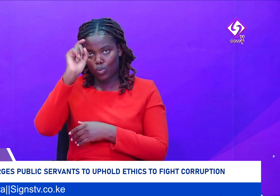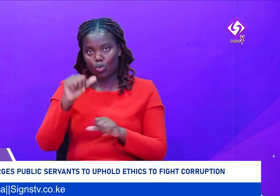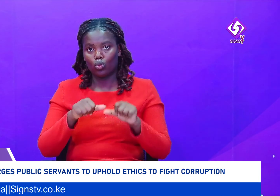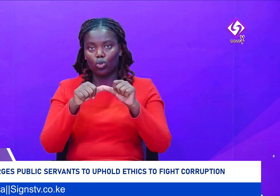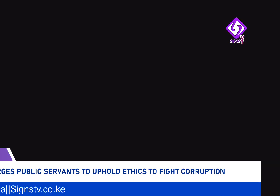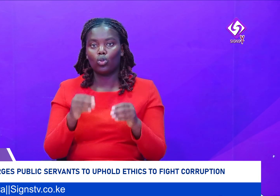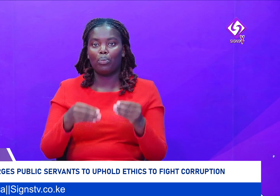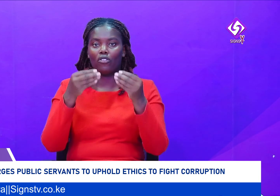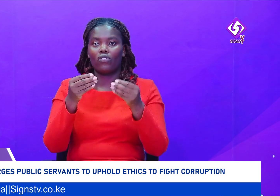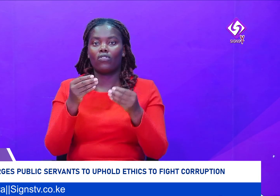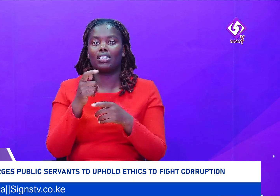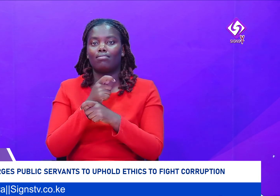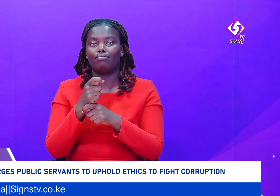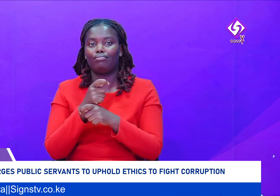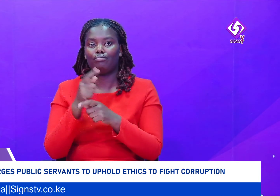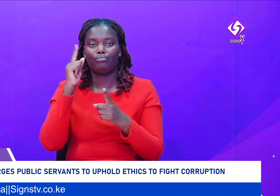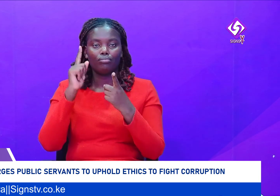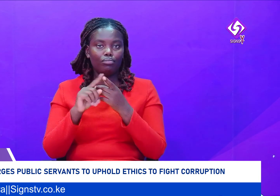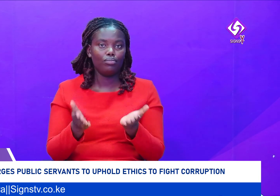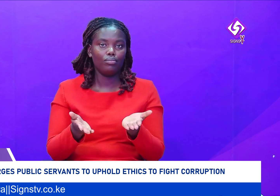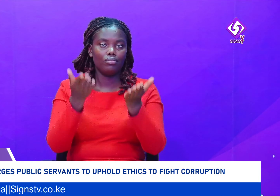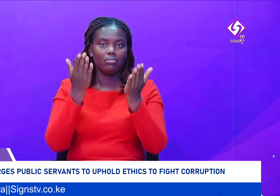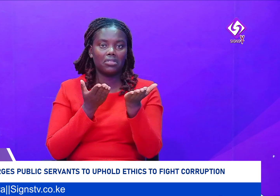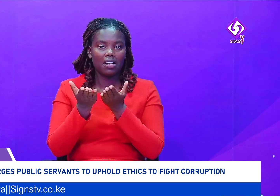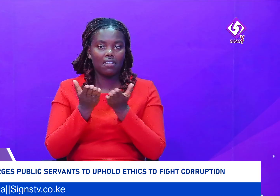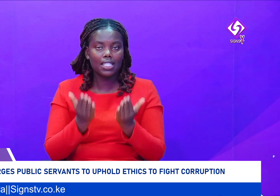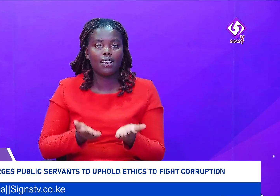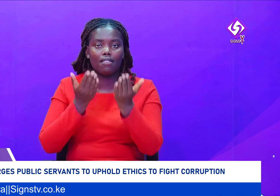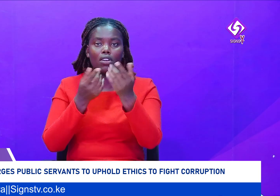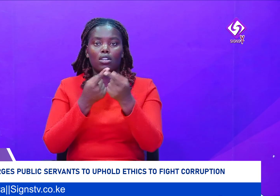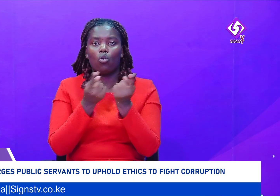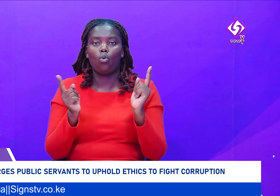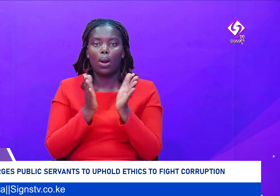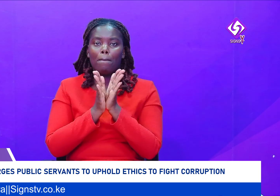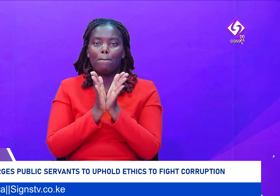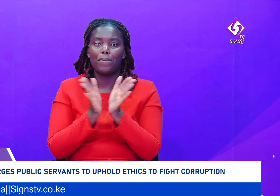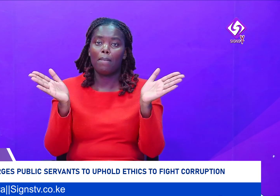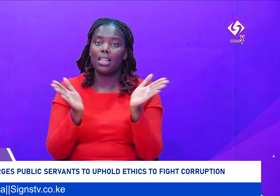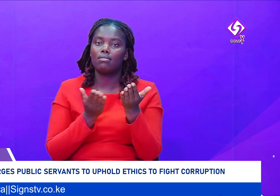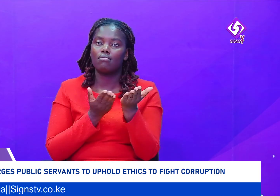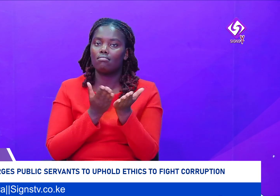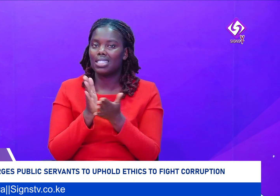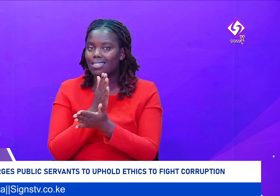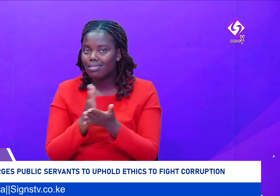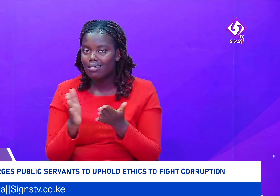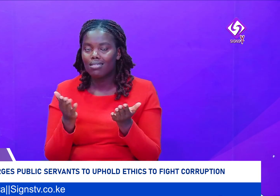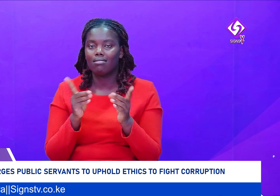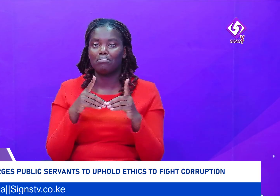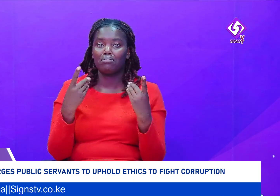Koskei noted that the government will continue to provide training aimed at enhancing service delivery